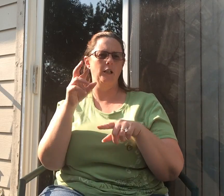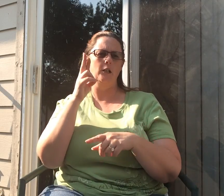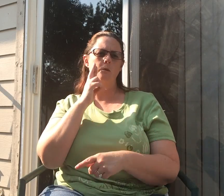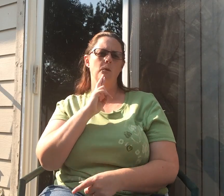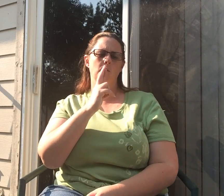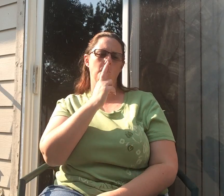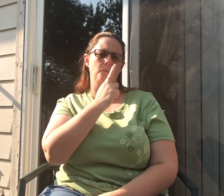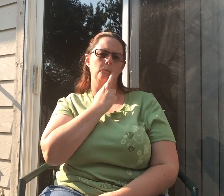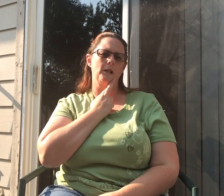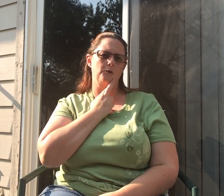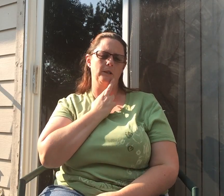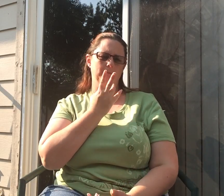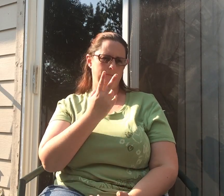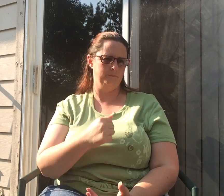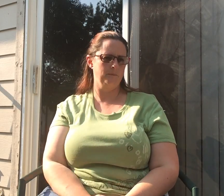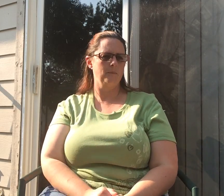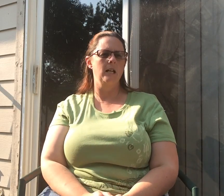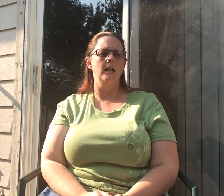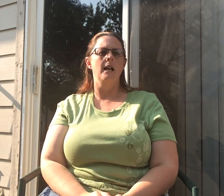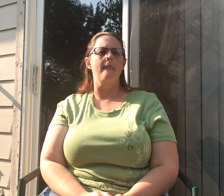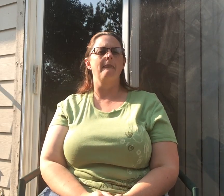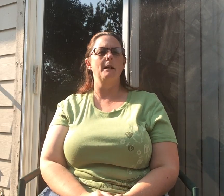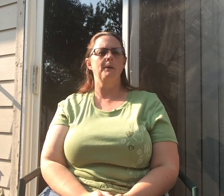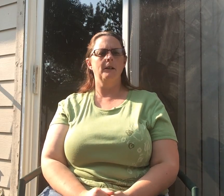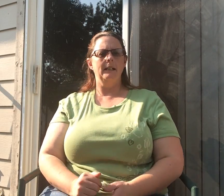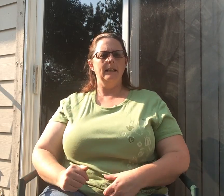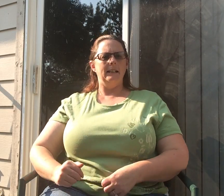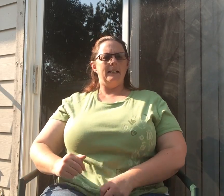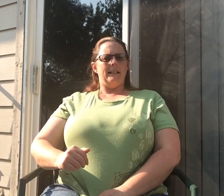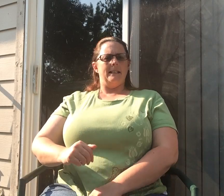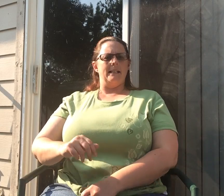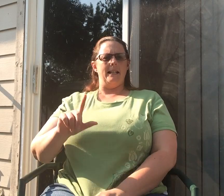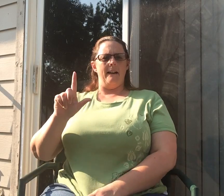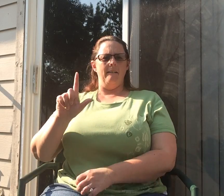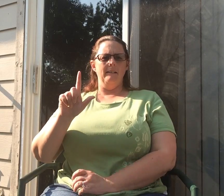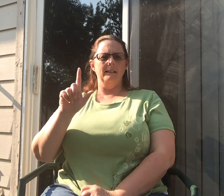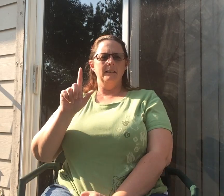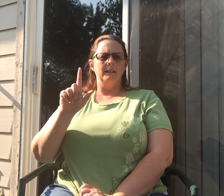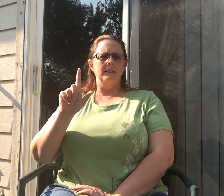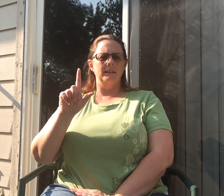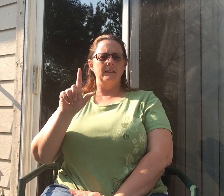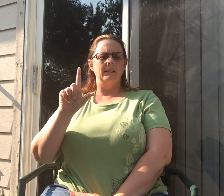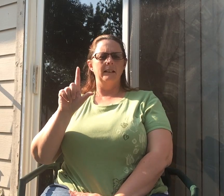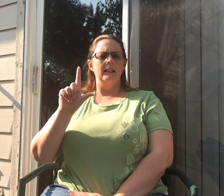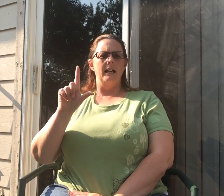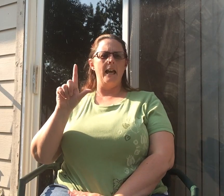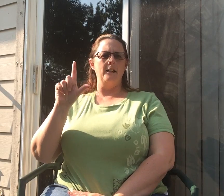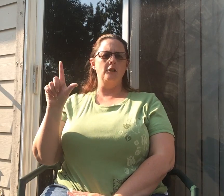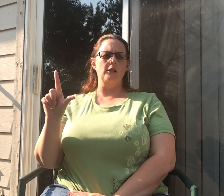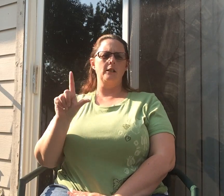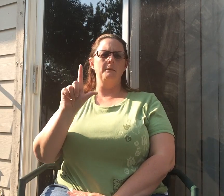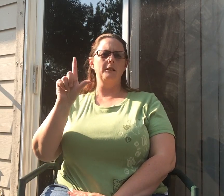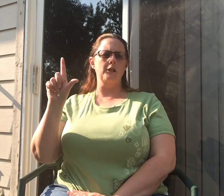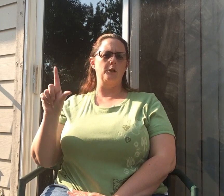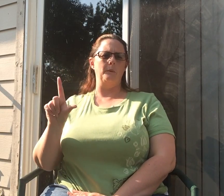go, restaurant. Library is an L, and you're just going to make a circle with